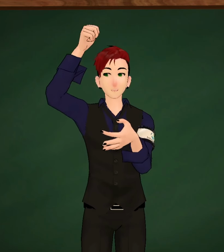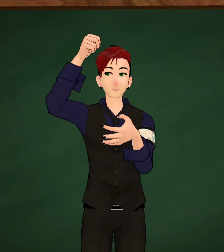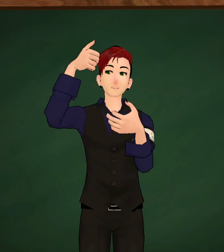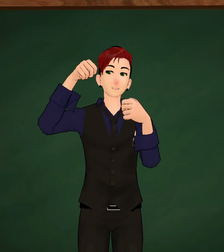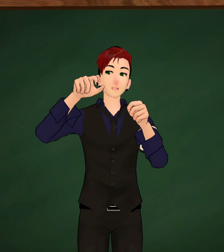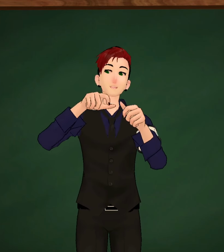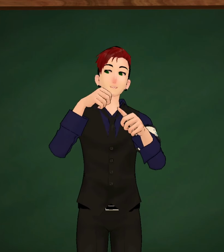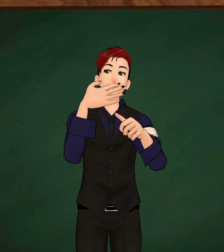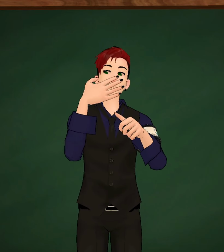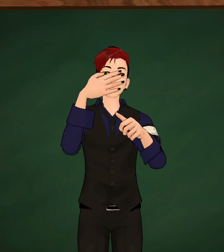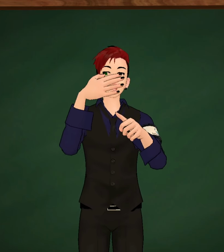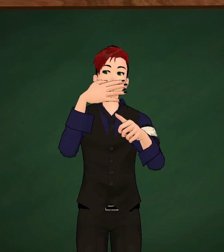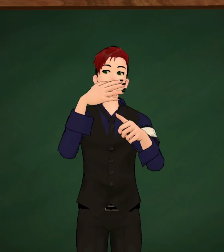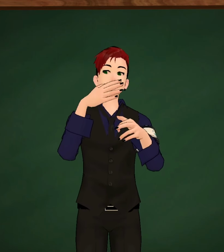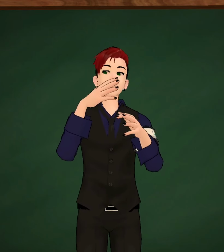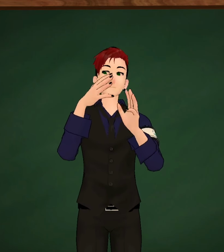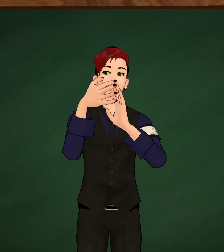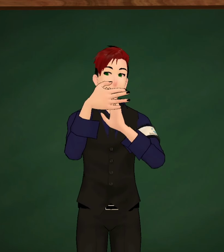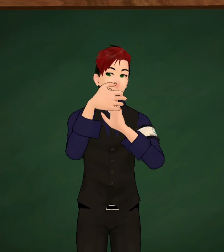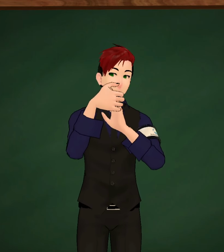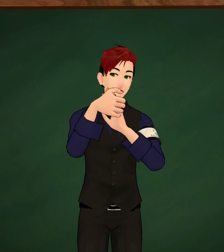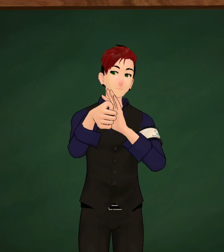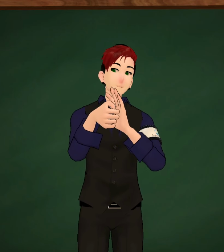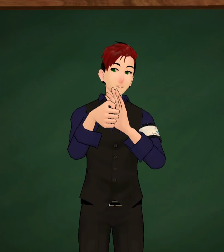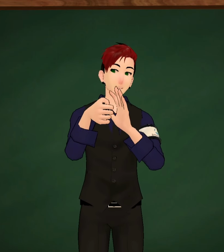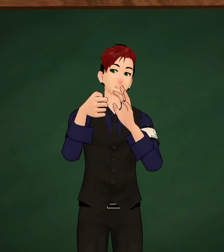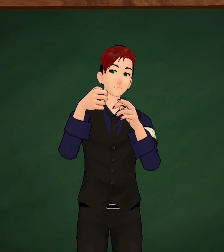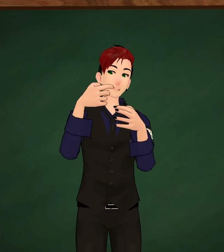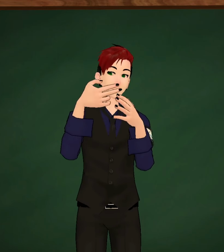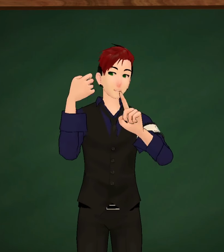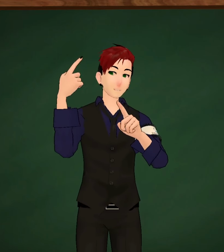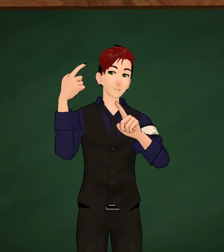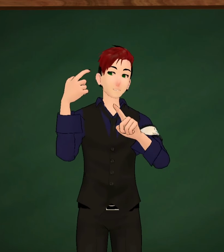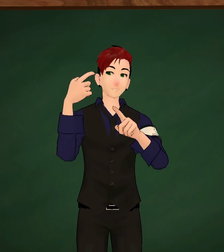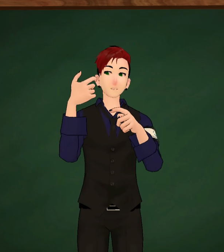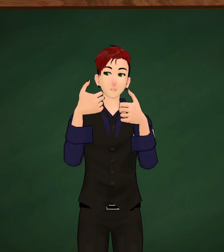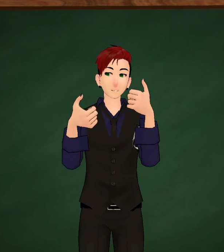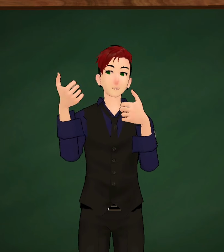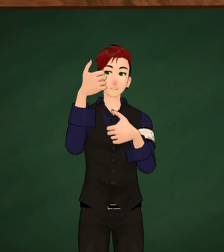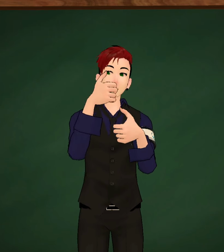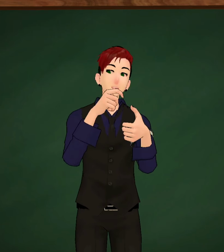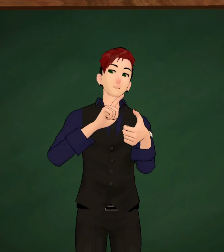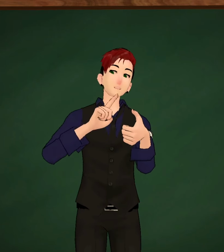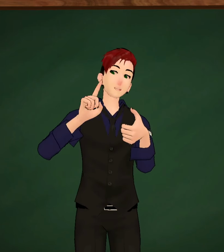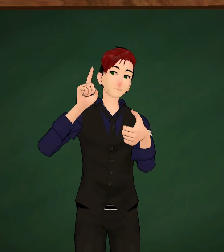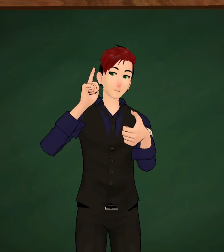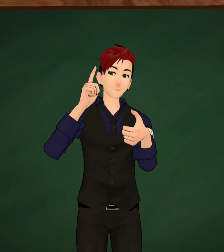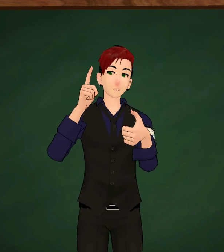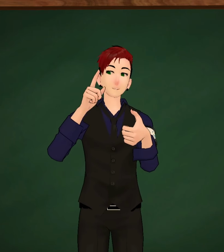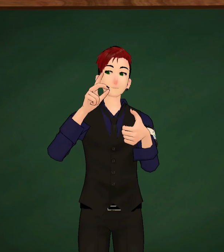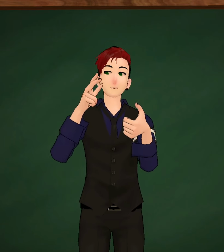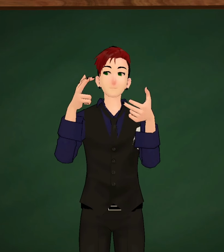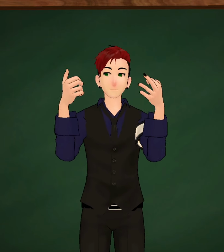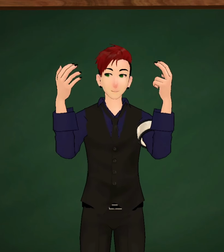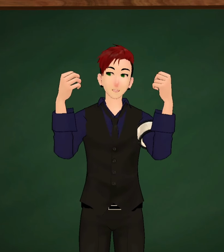learn, try and find a good, credible, skilled source, which is typically deaf